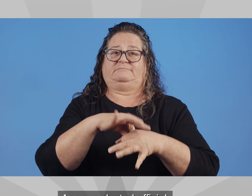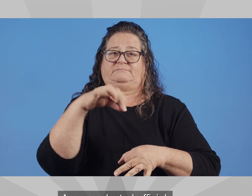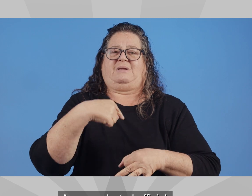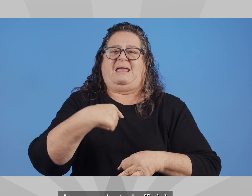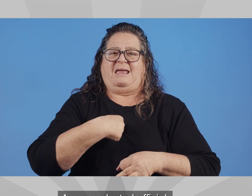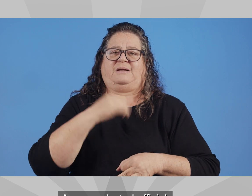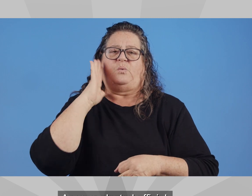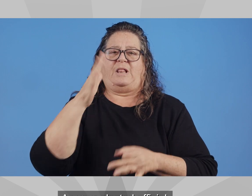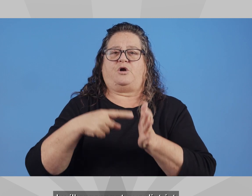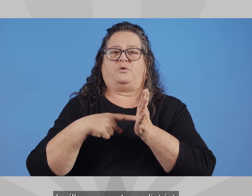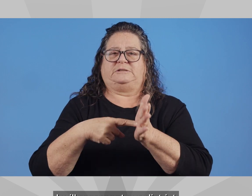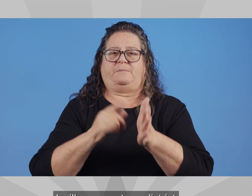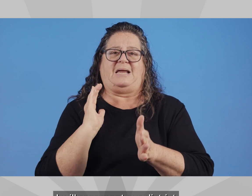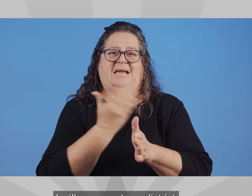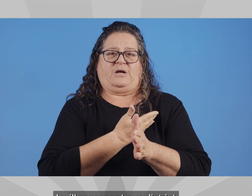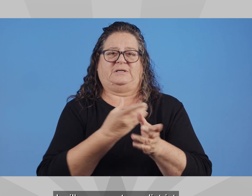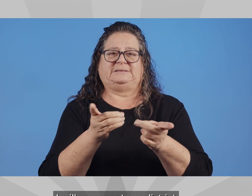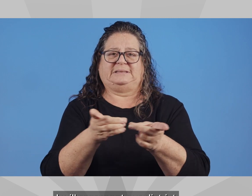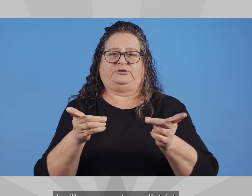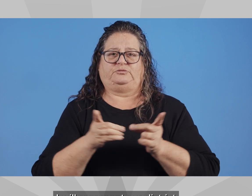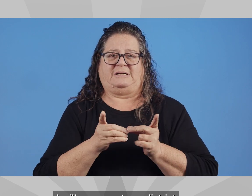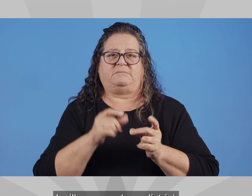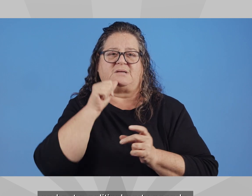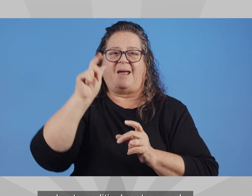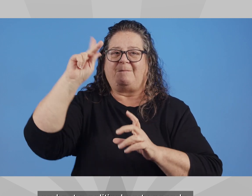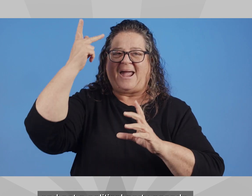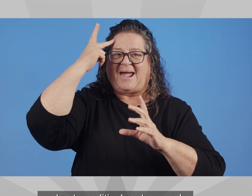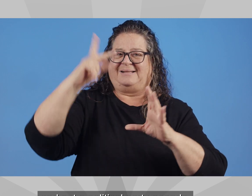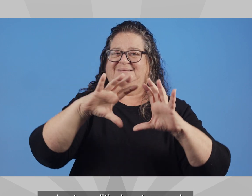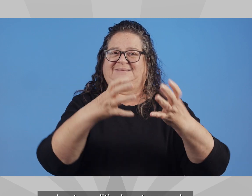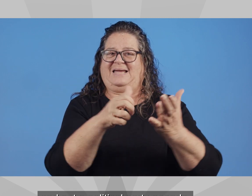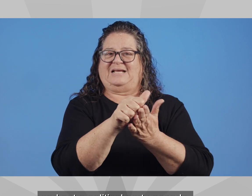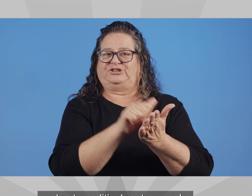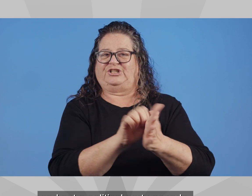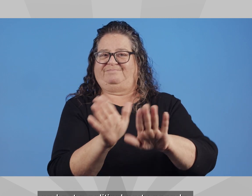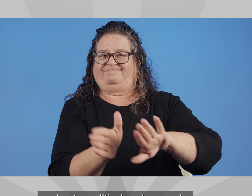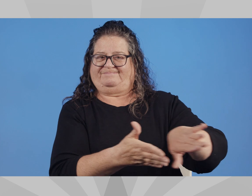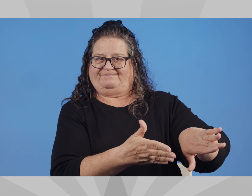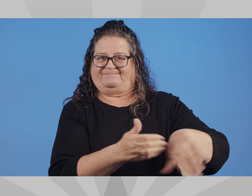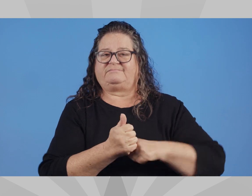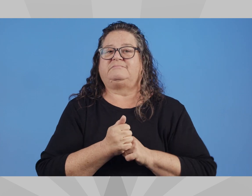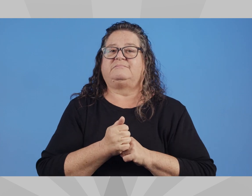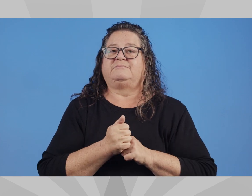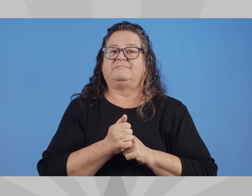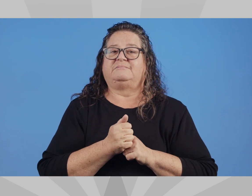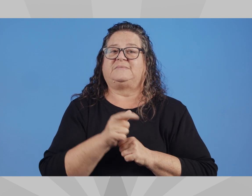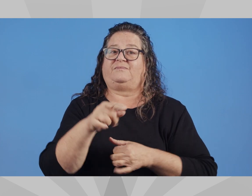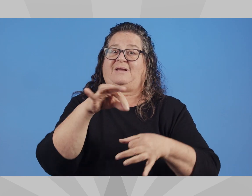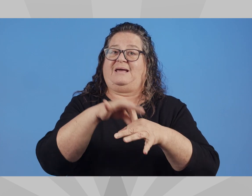As your elected official, I will represent our district and not a political party agenda.